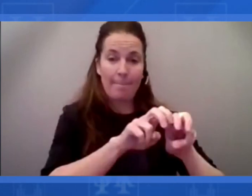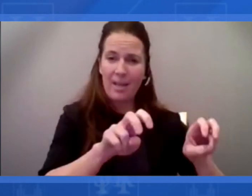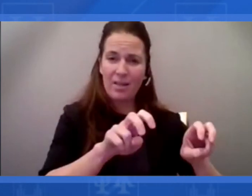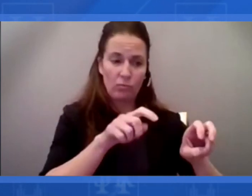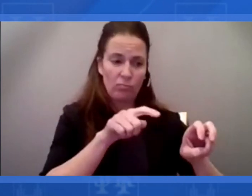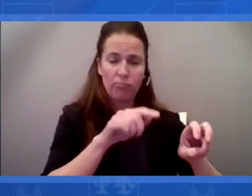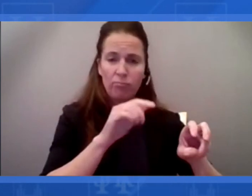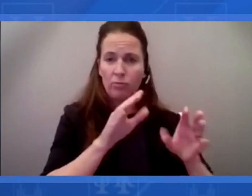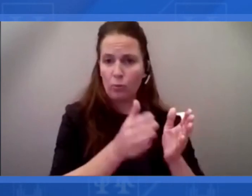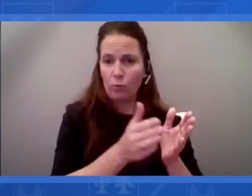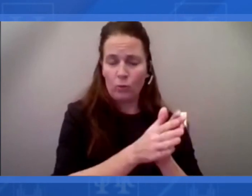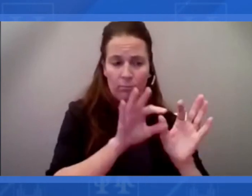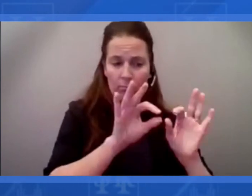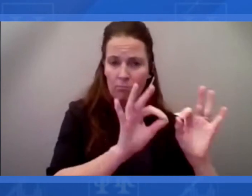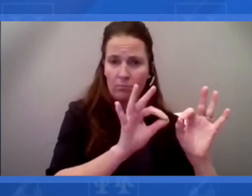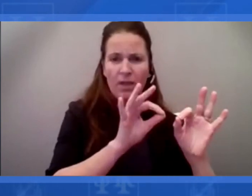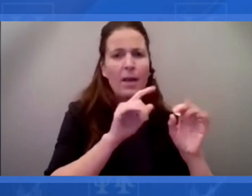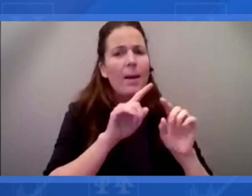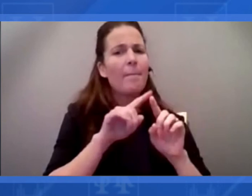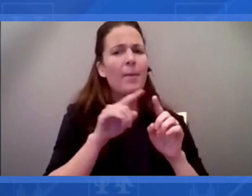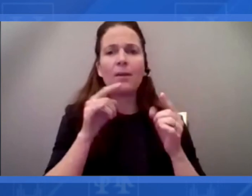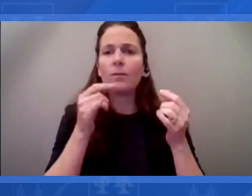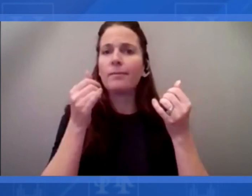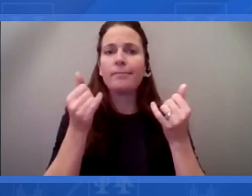cannot be installed due to a lack of space.